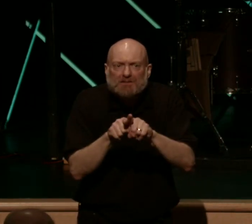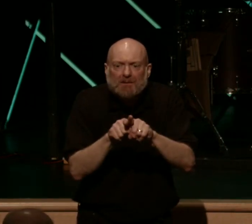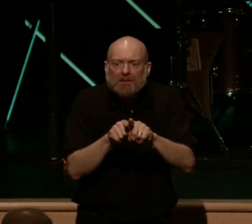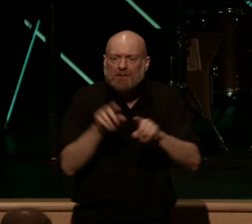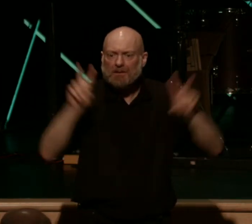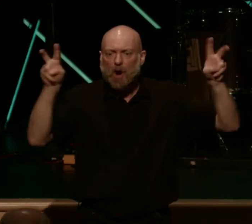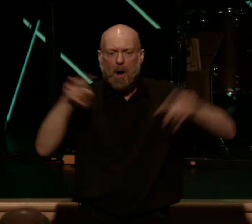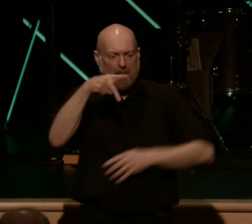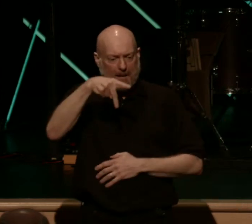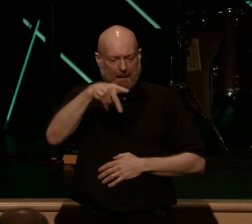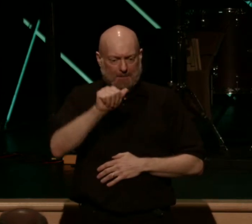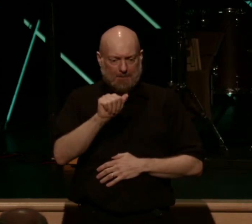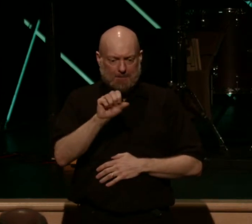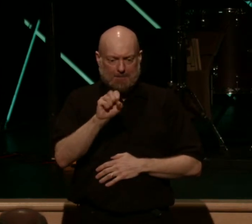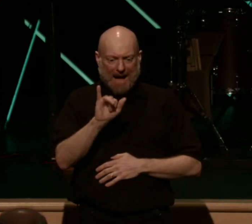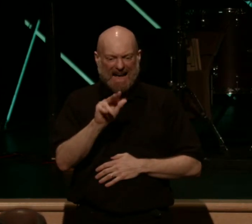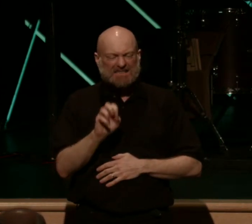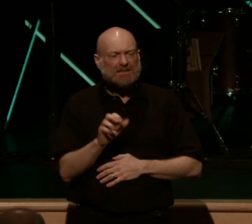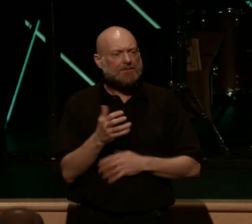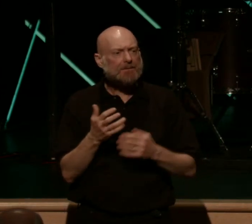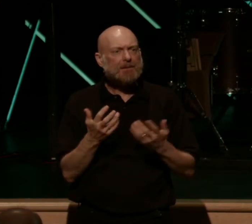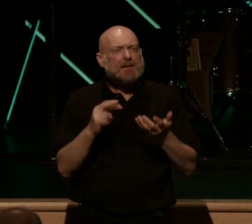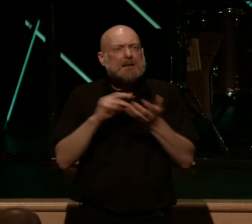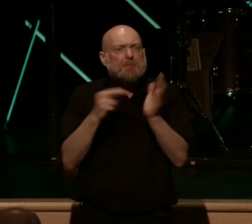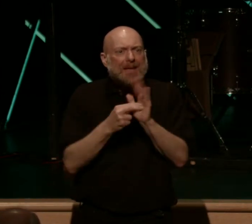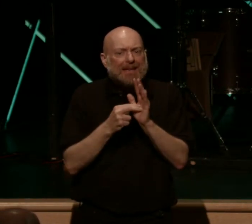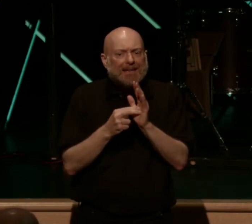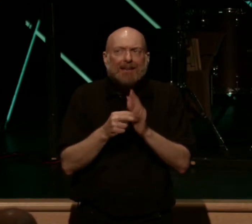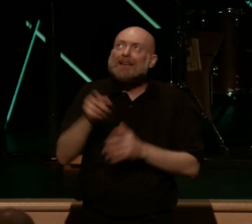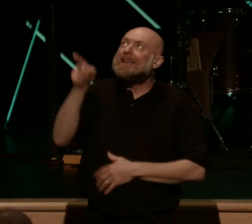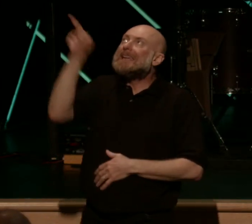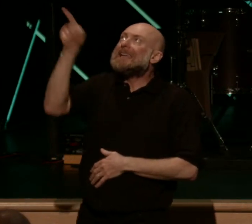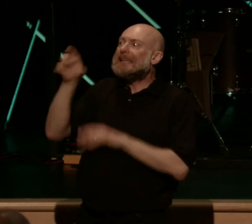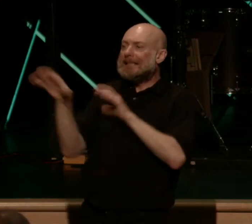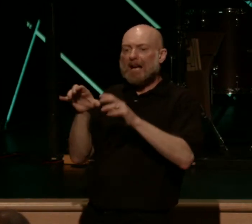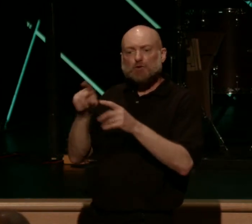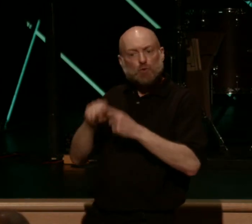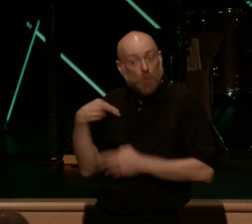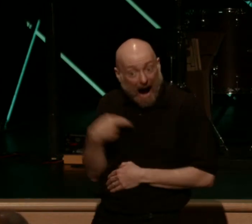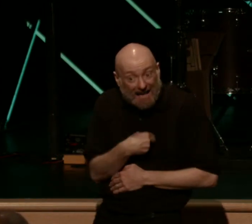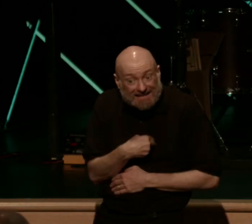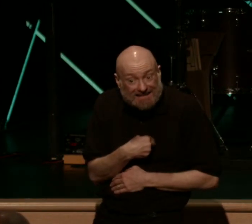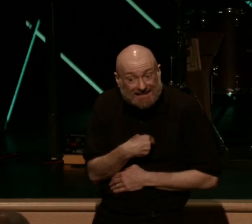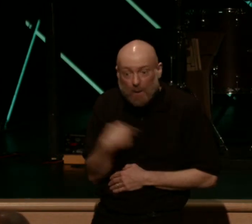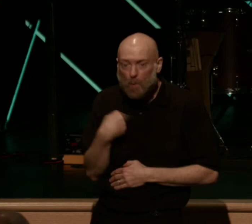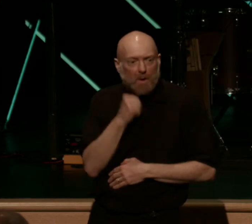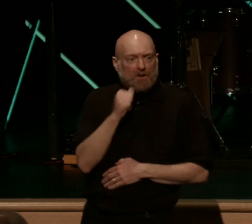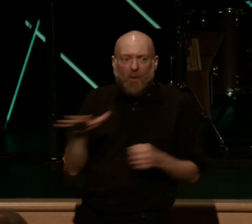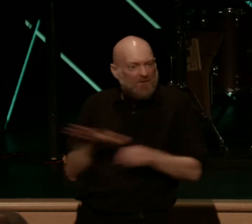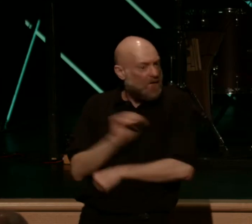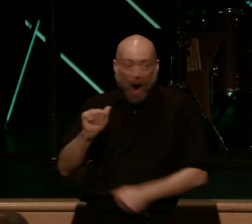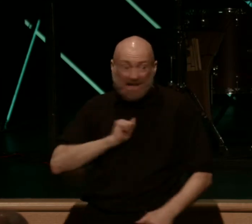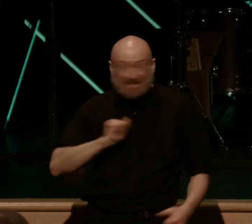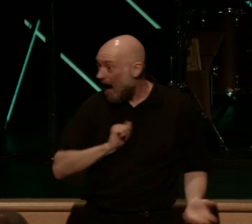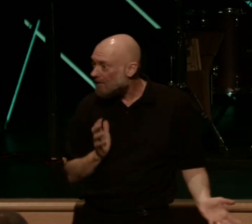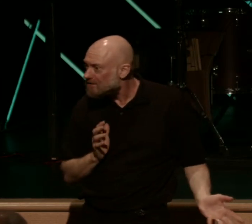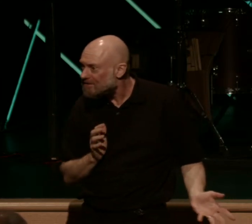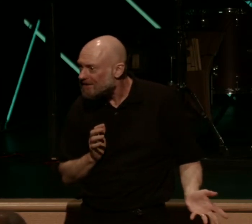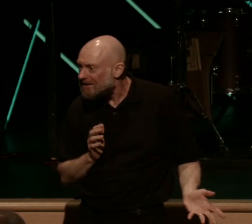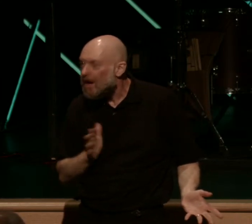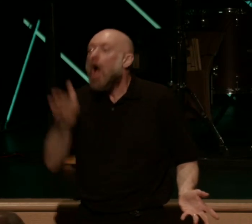passive. It's passive, which means that it's something that is done to us. We don't fill